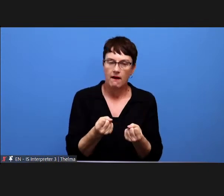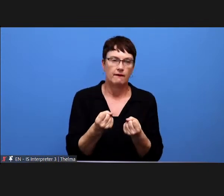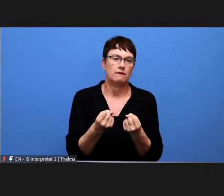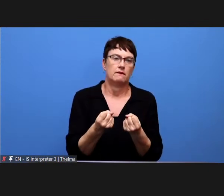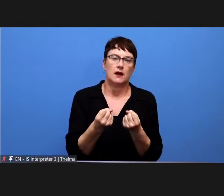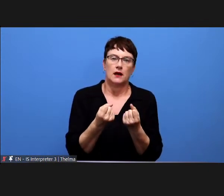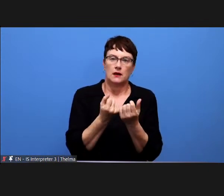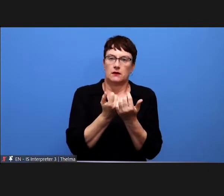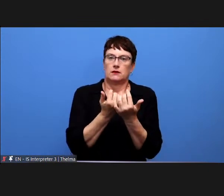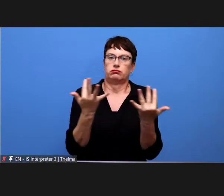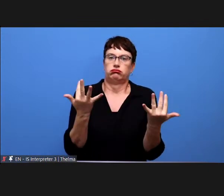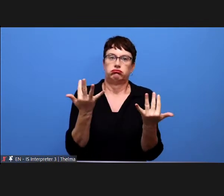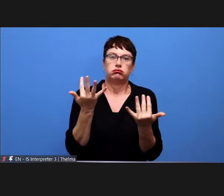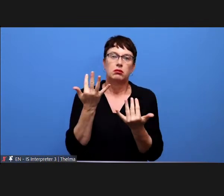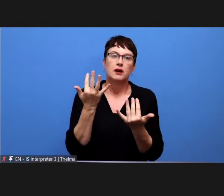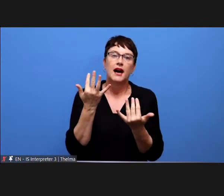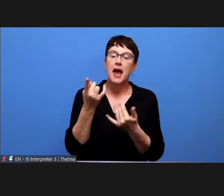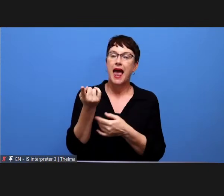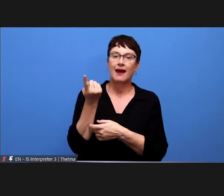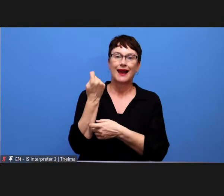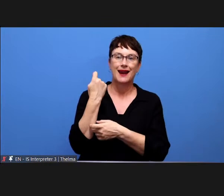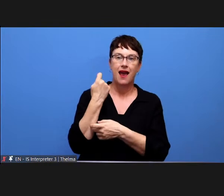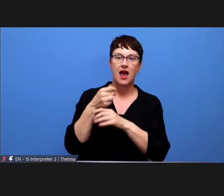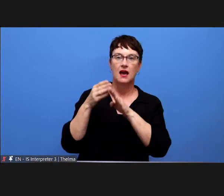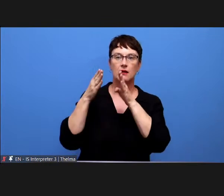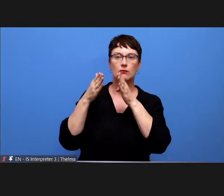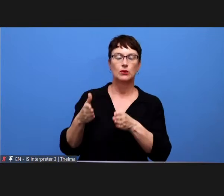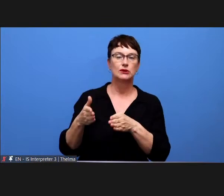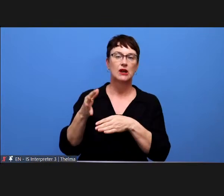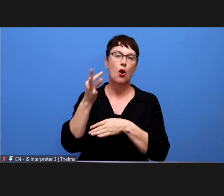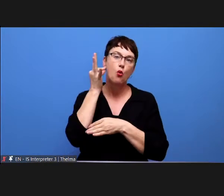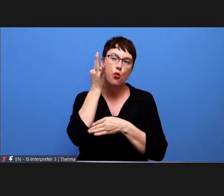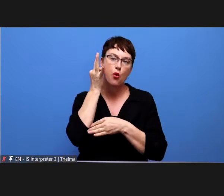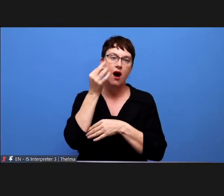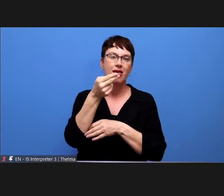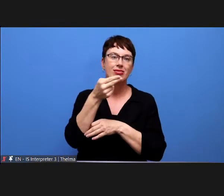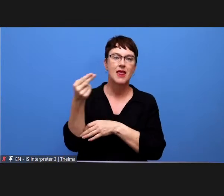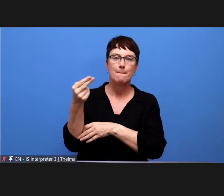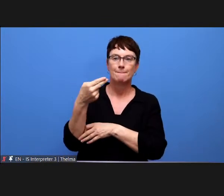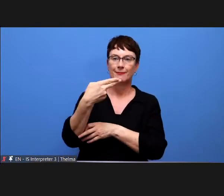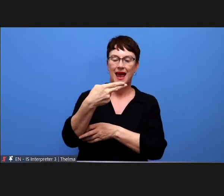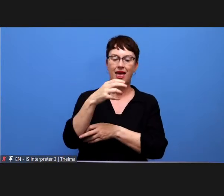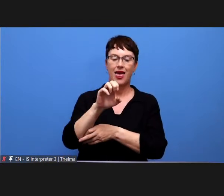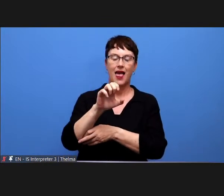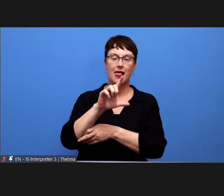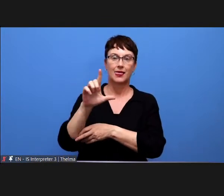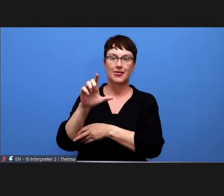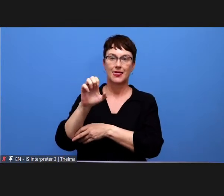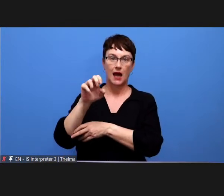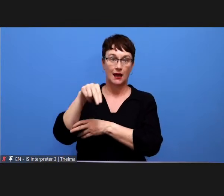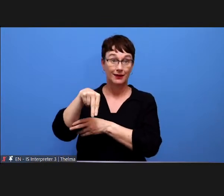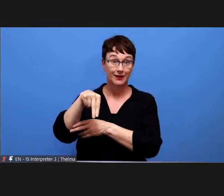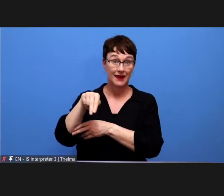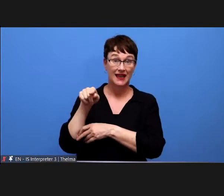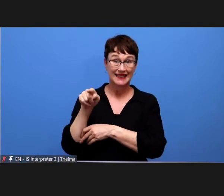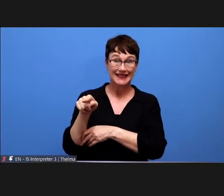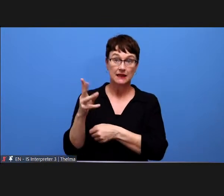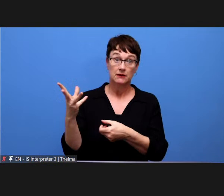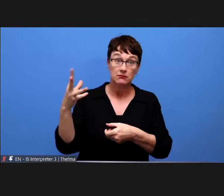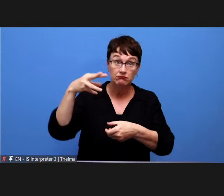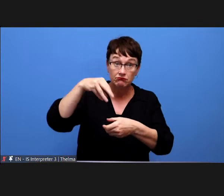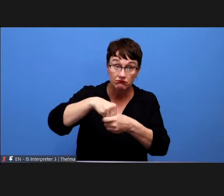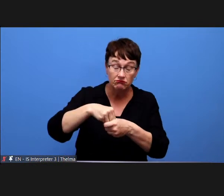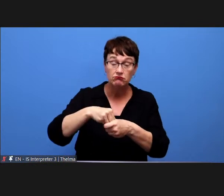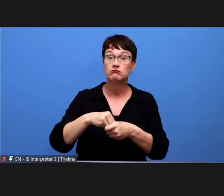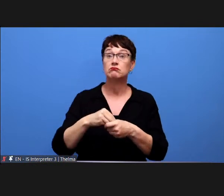Niger. One was Professor Awais Abubakar, who is also a representative of IUCN. And